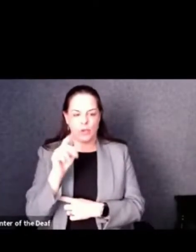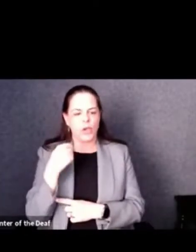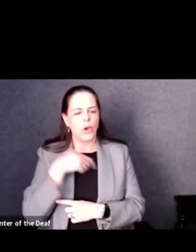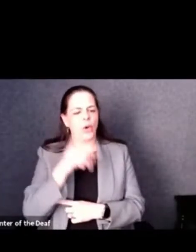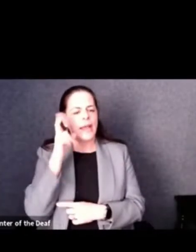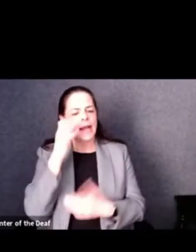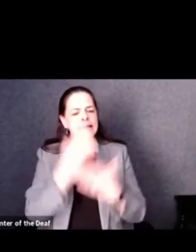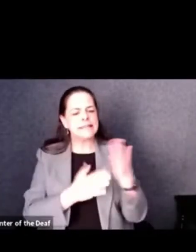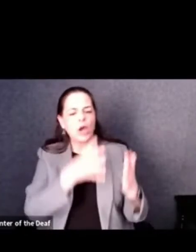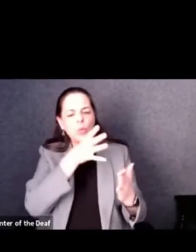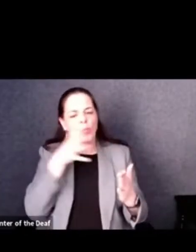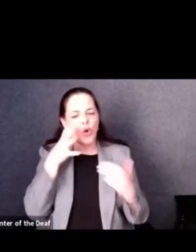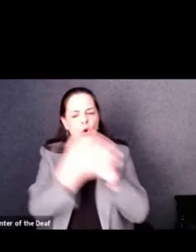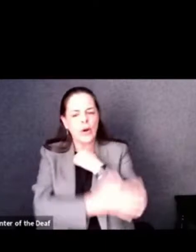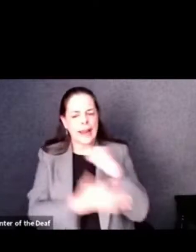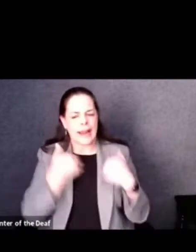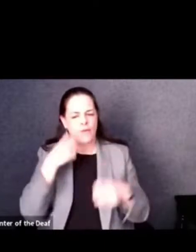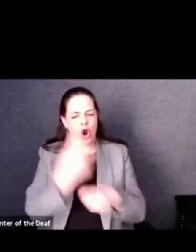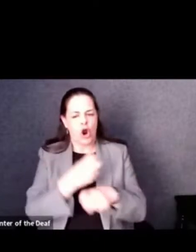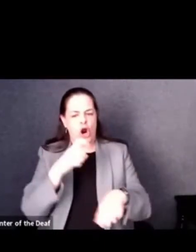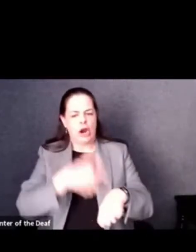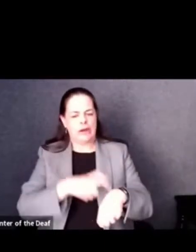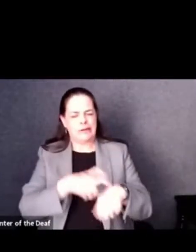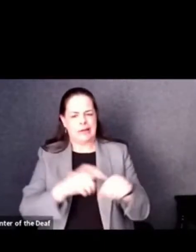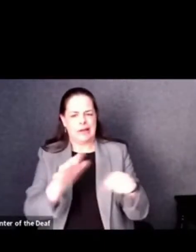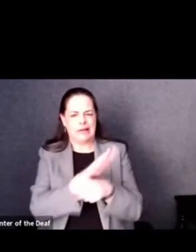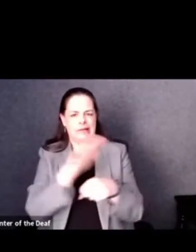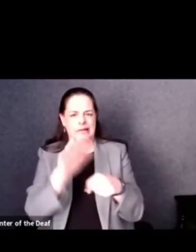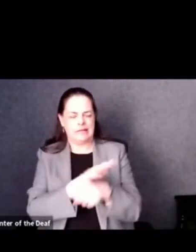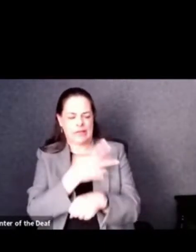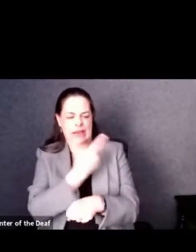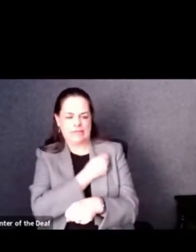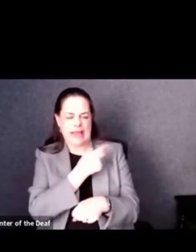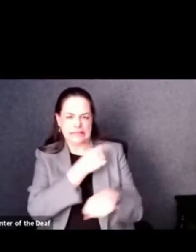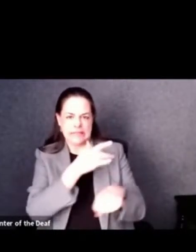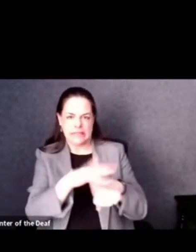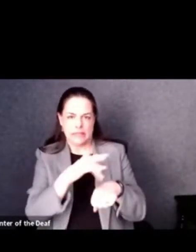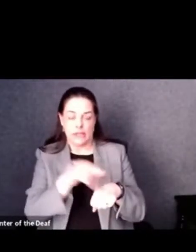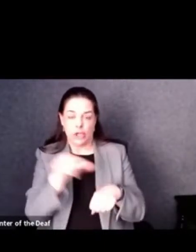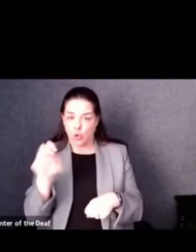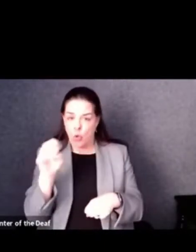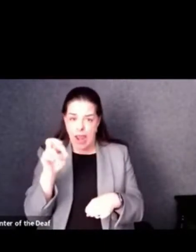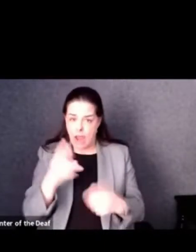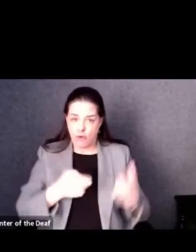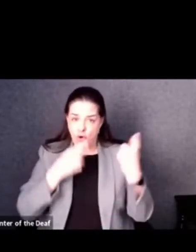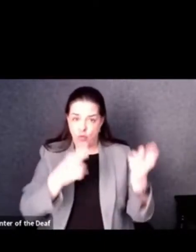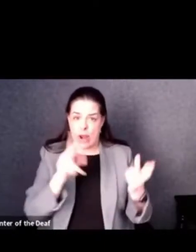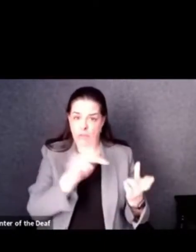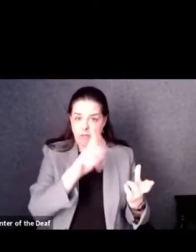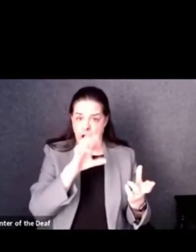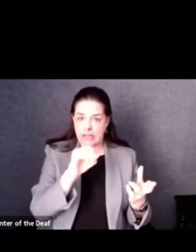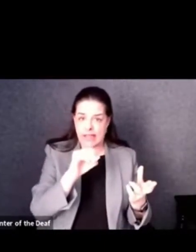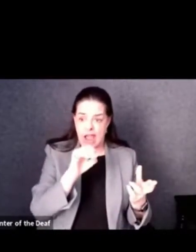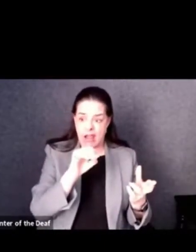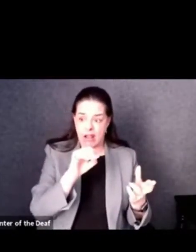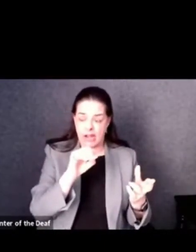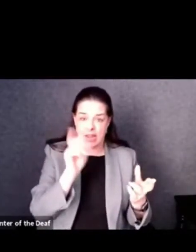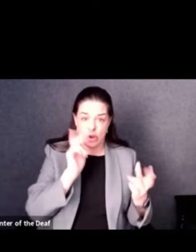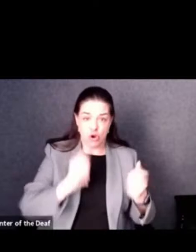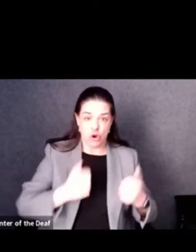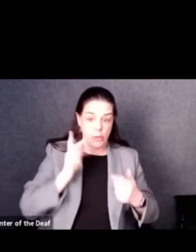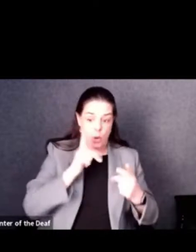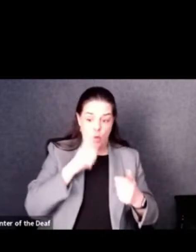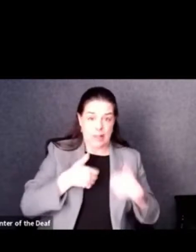rural counties are having a hard time filling vaccine slots. Would you ever recommend that Knox County residents travel to other counties to get